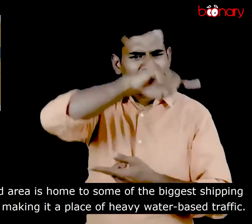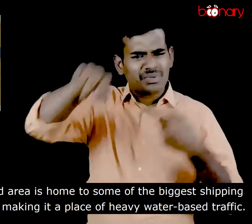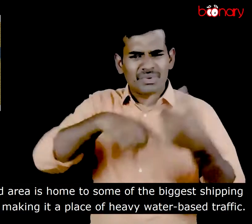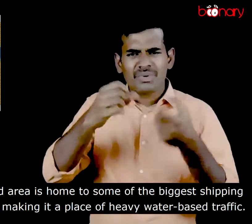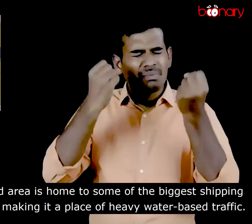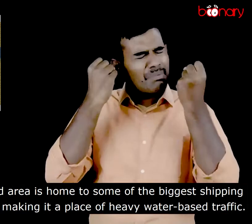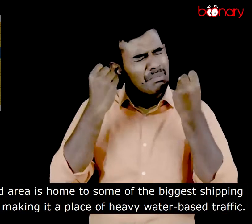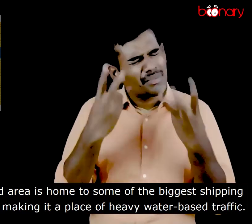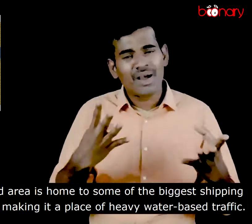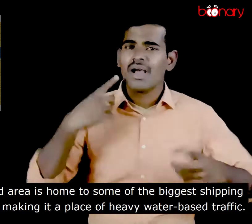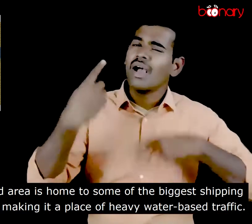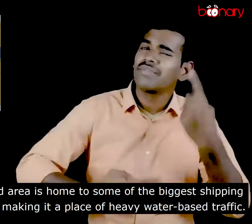of heavy water-based traffic.